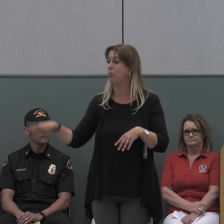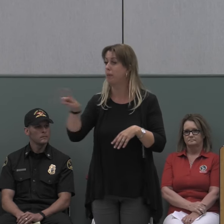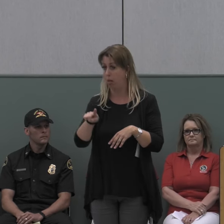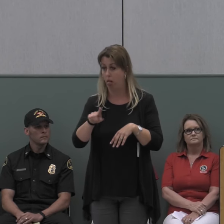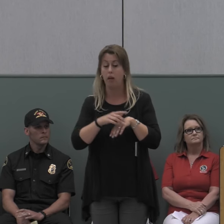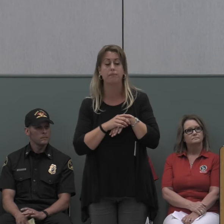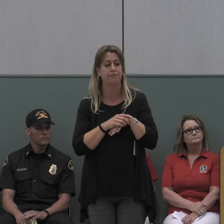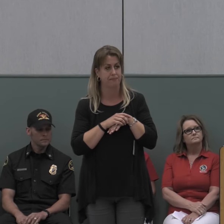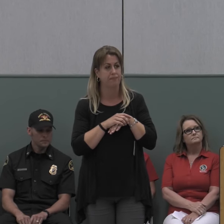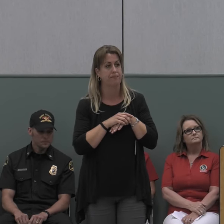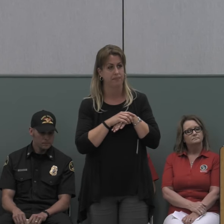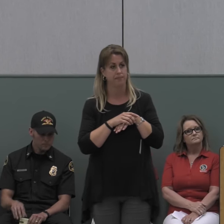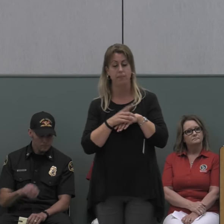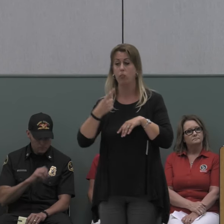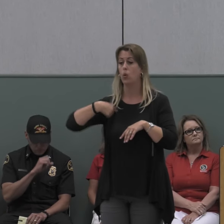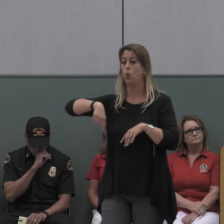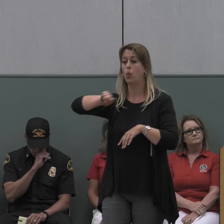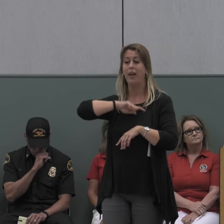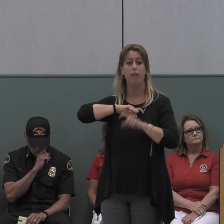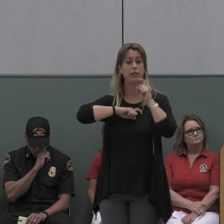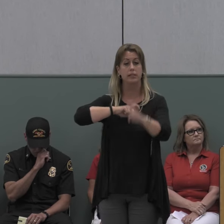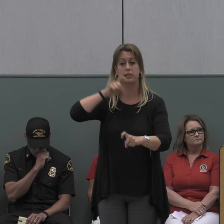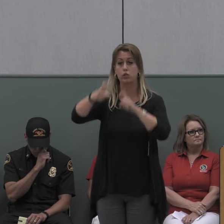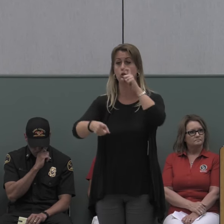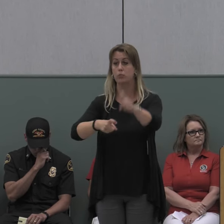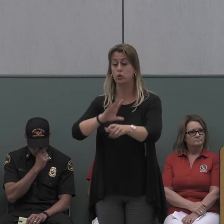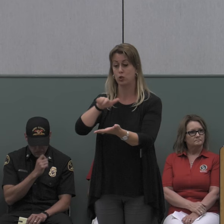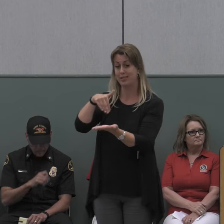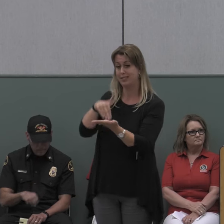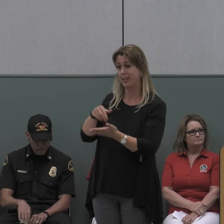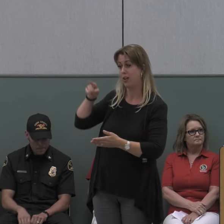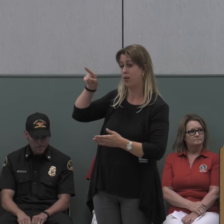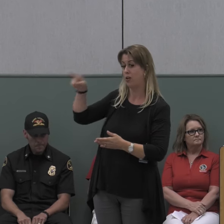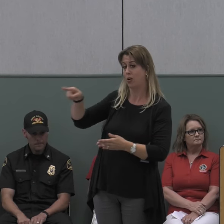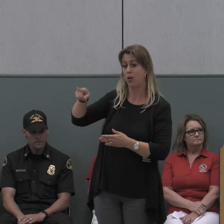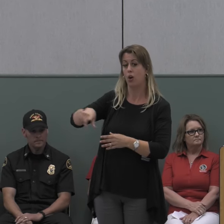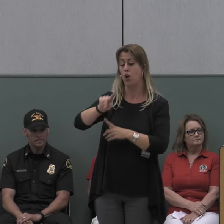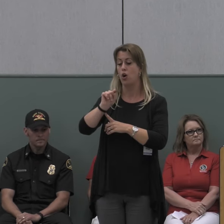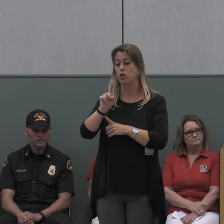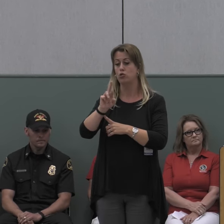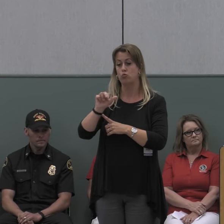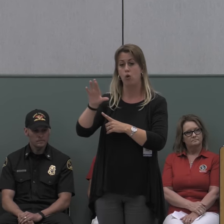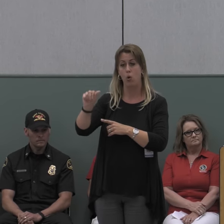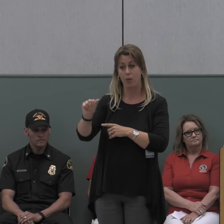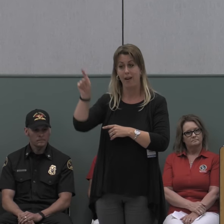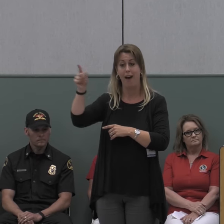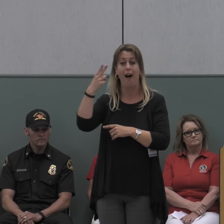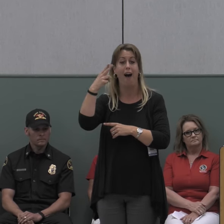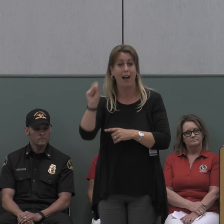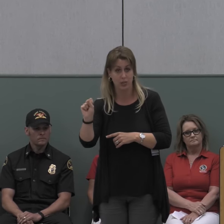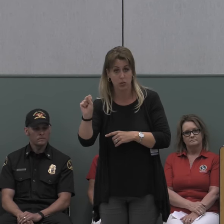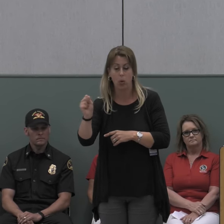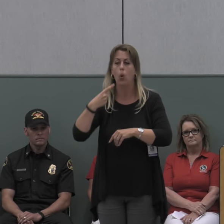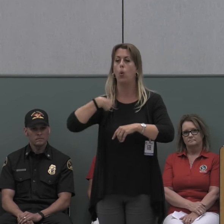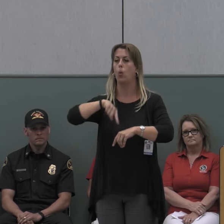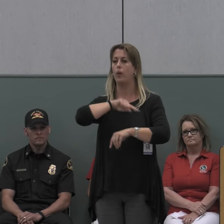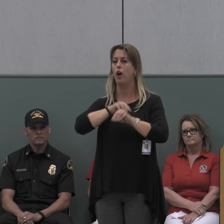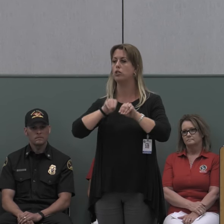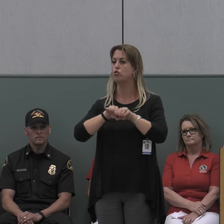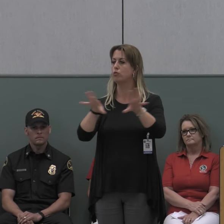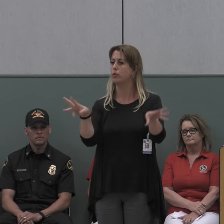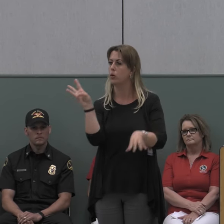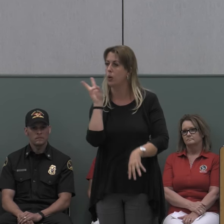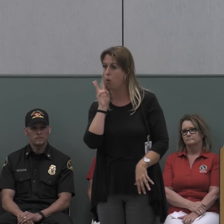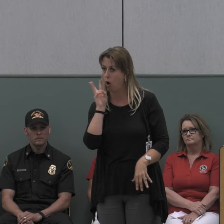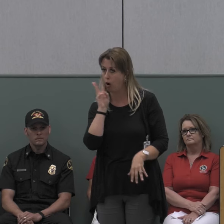We have a distribution center at Trona High School that's open from 8 a.m. to 8 p.m. Where we are distributing that water to everyone who